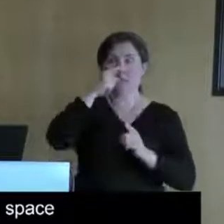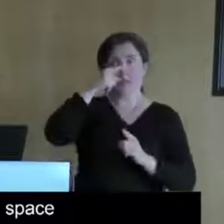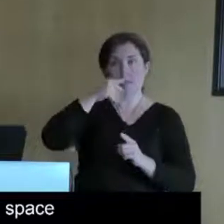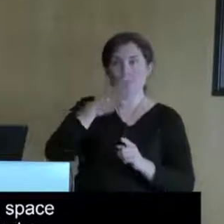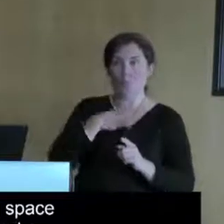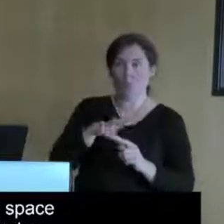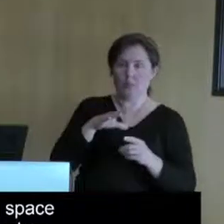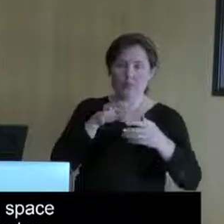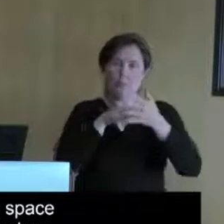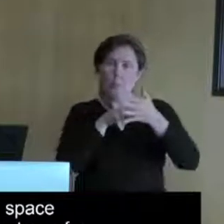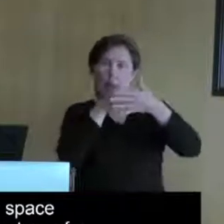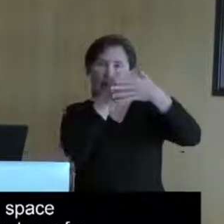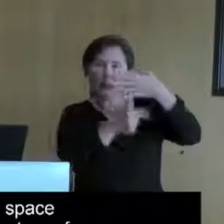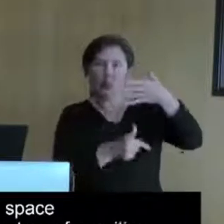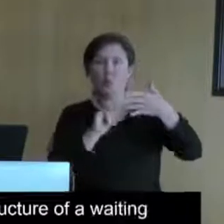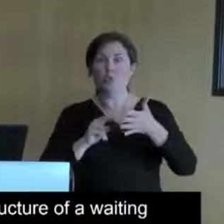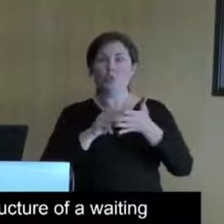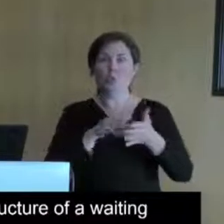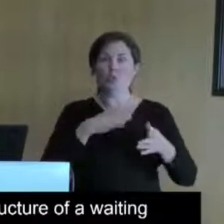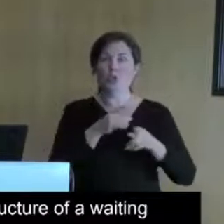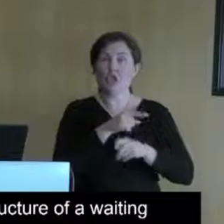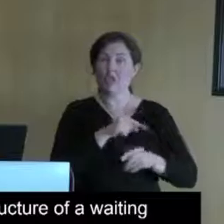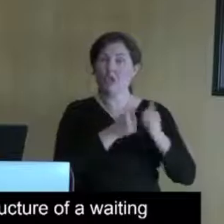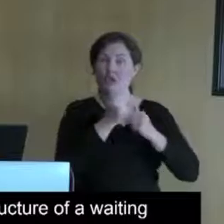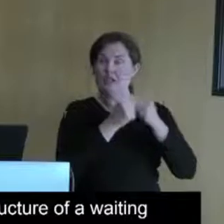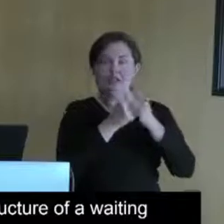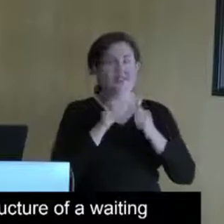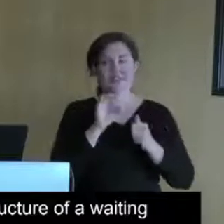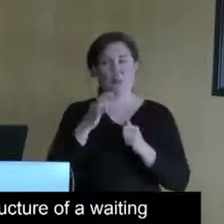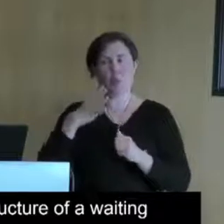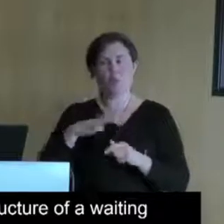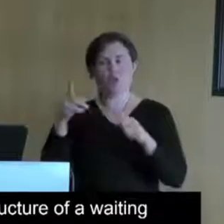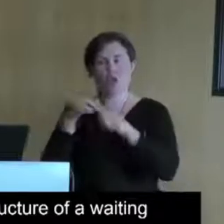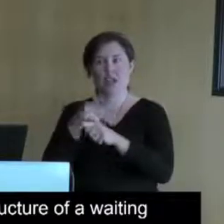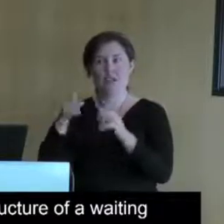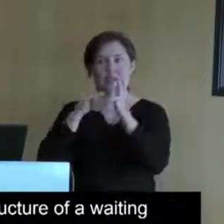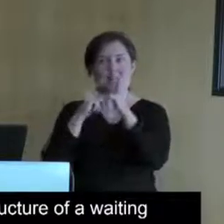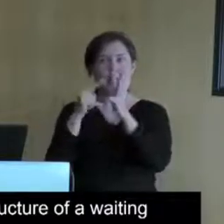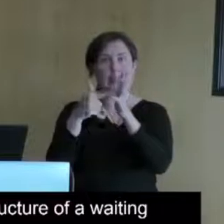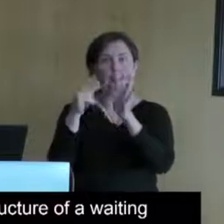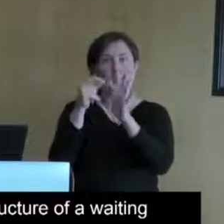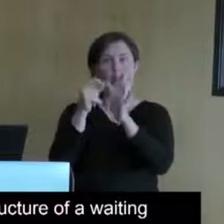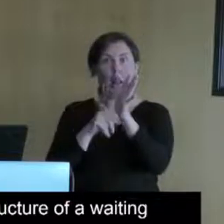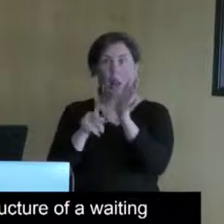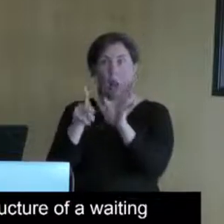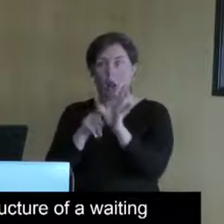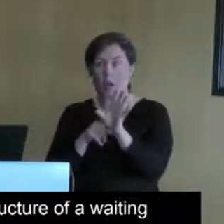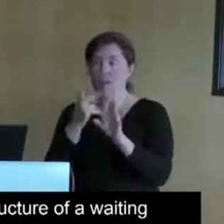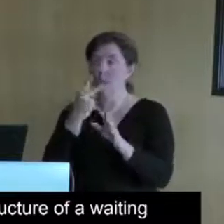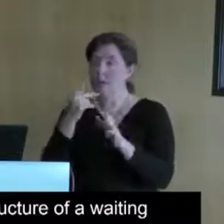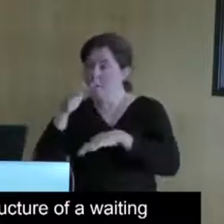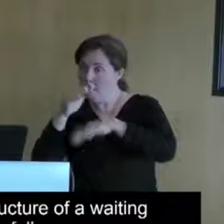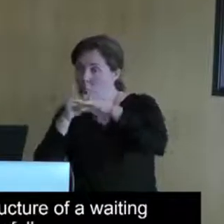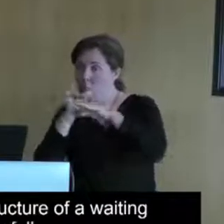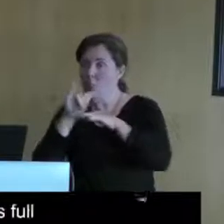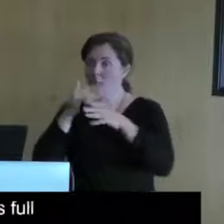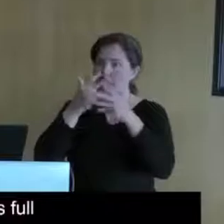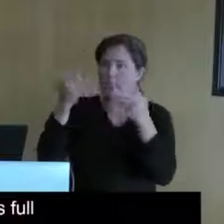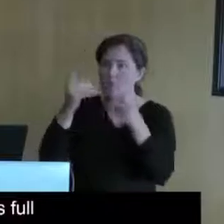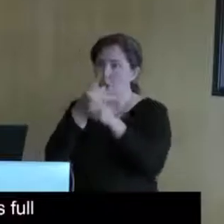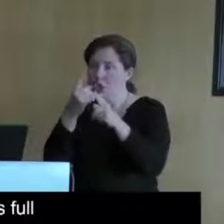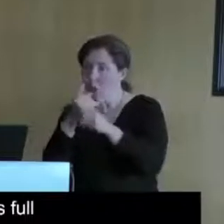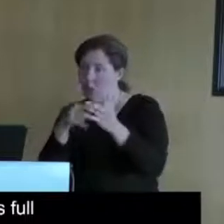it goes to the next person who needs that type of property. So in your lobbying space, sometimes people